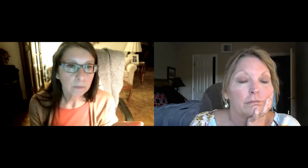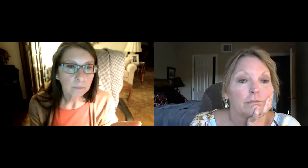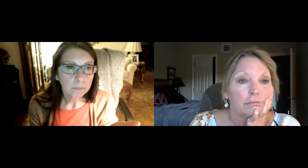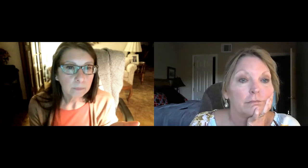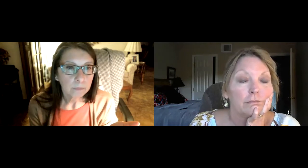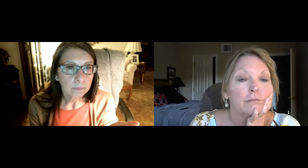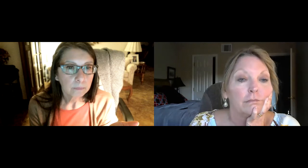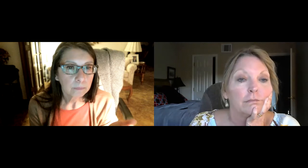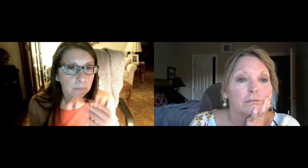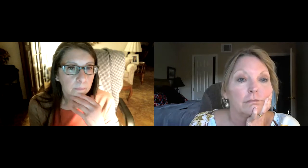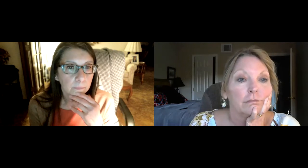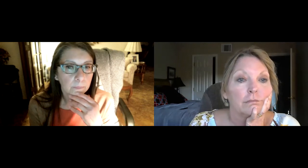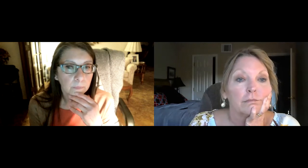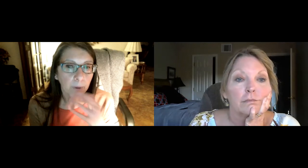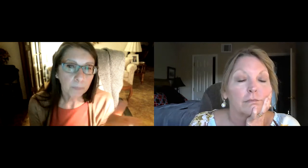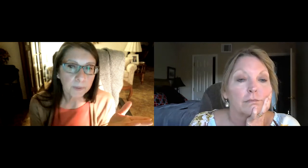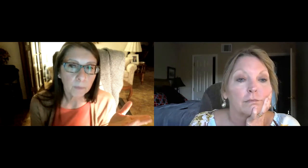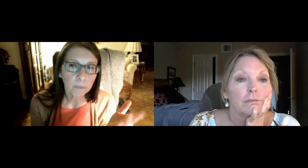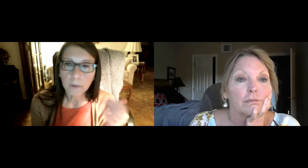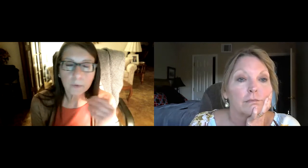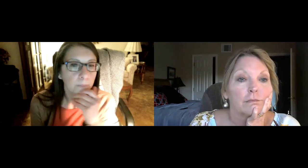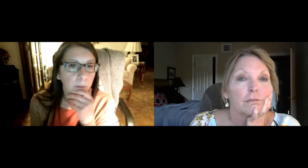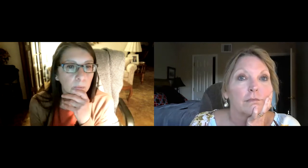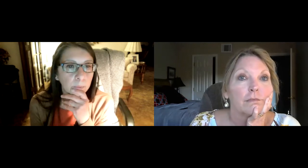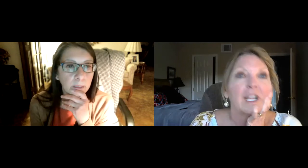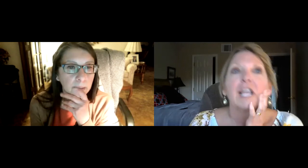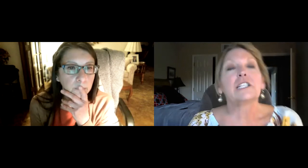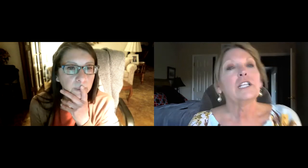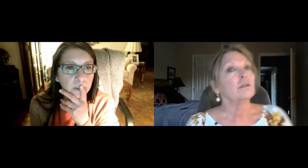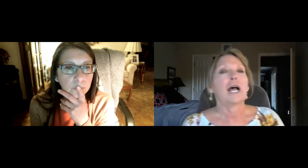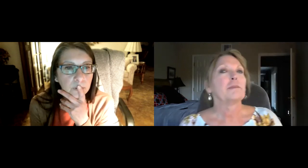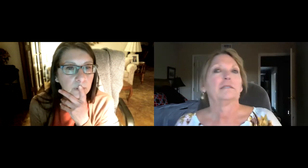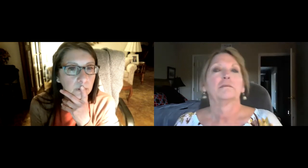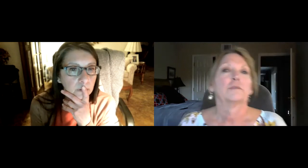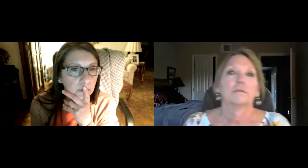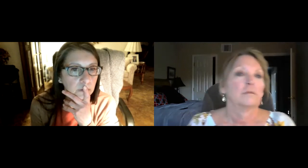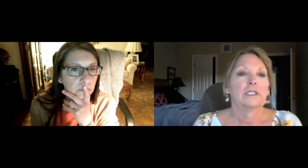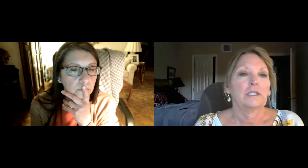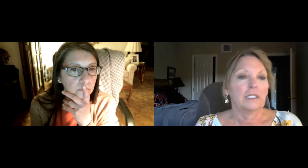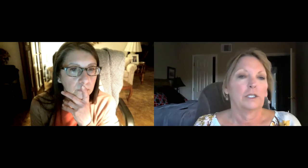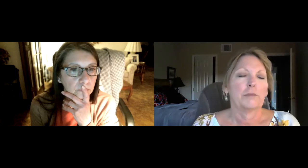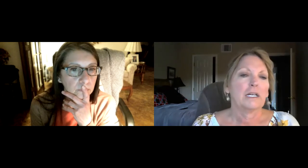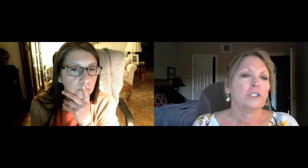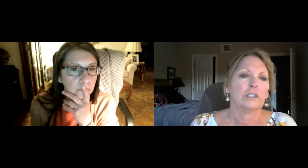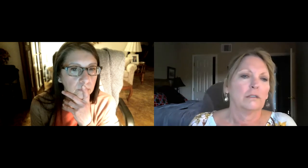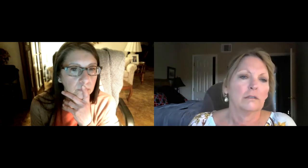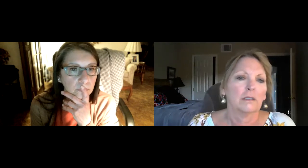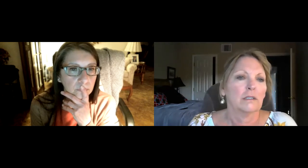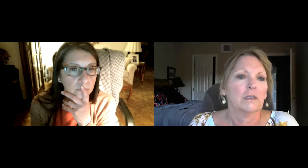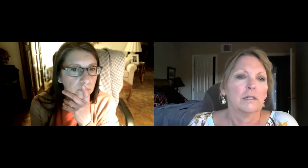weekend. Mm-hmm. You're probably busy with Mark or something on the weekend, but no, I mean, not so